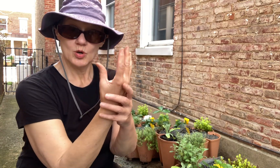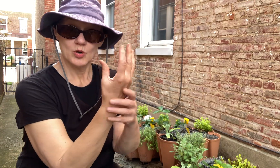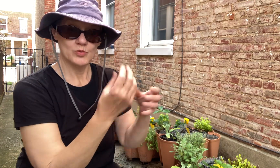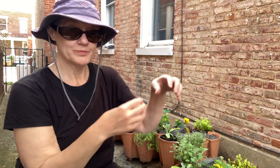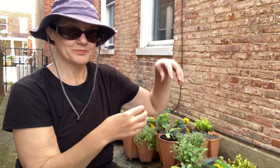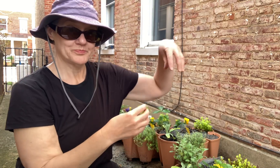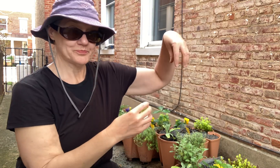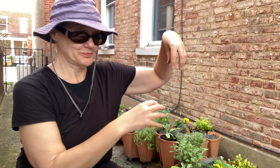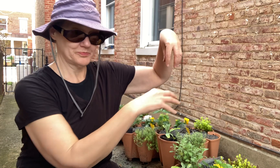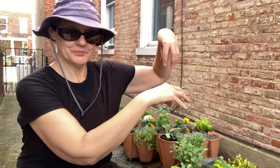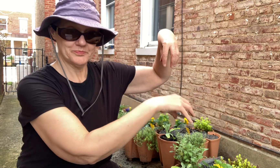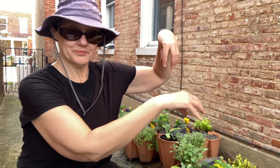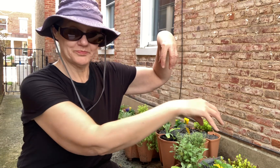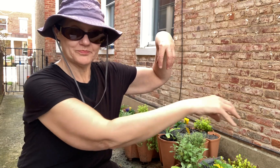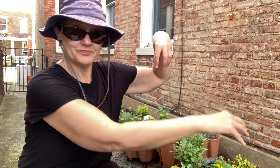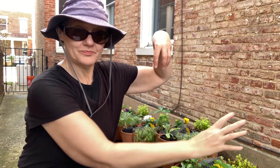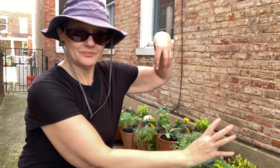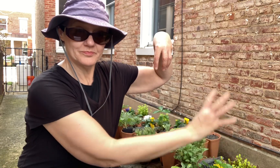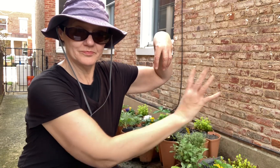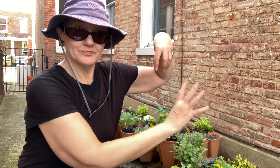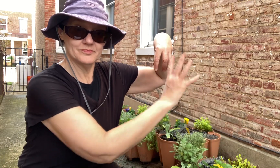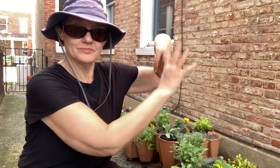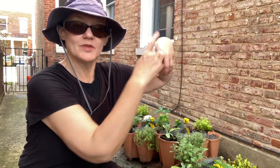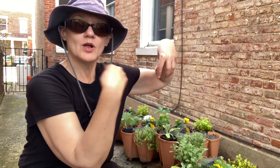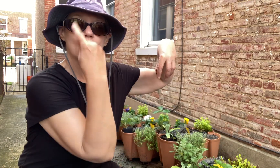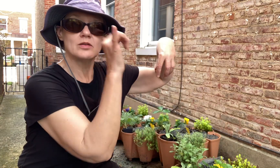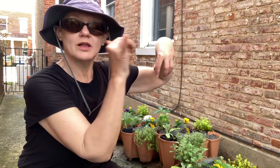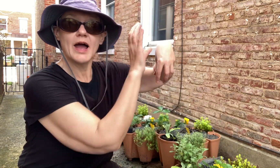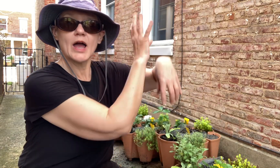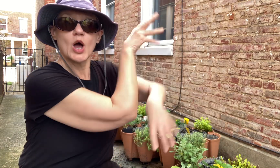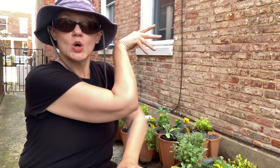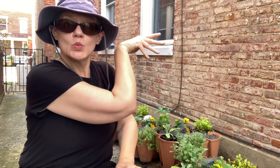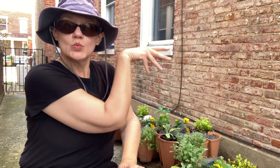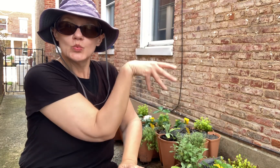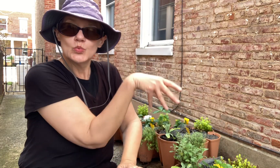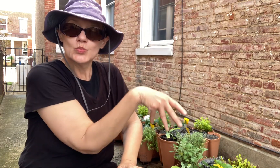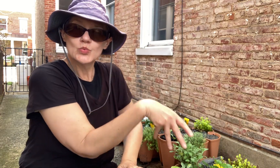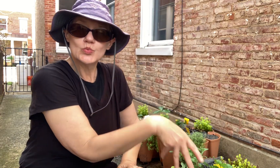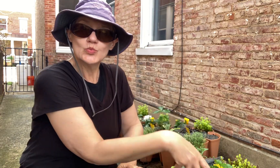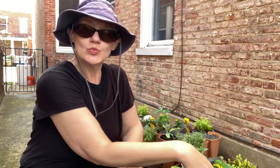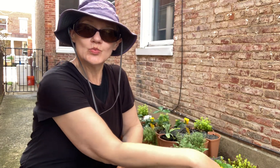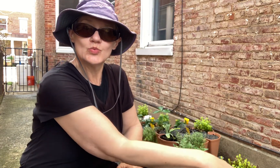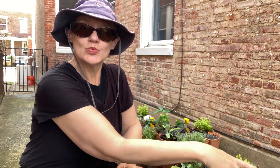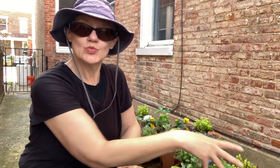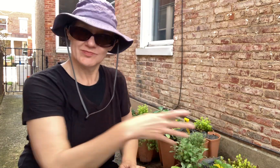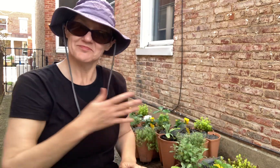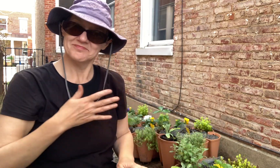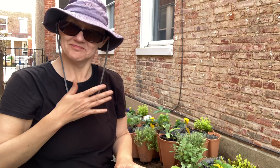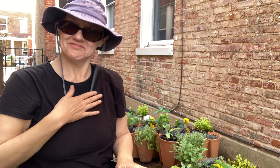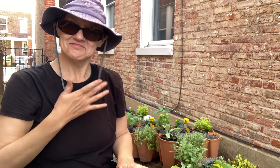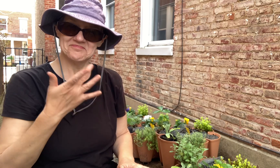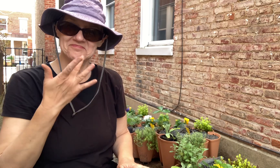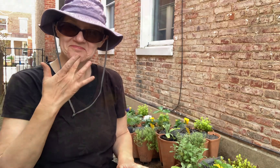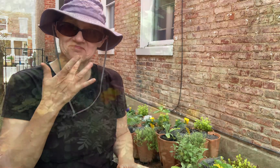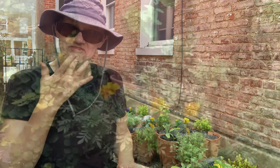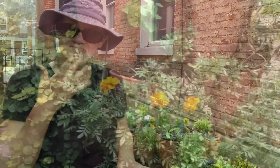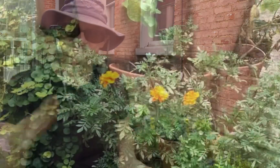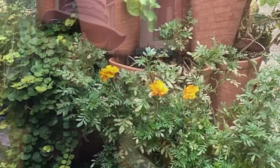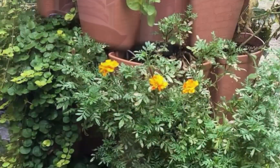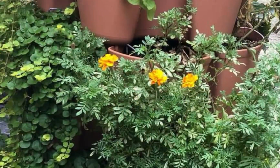Because as they grow, because they're the same plants on a diagonal, it looks like they're cascading. That's my